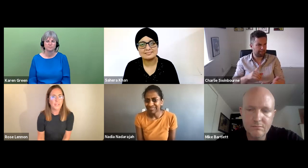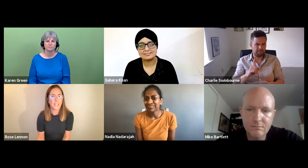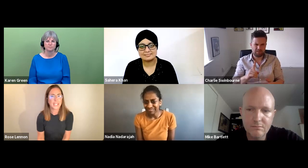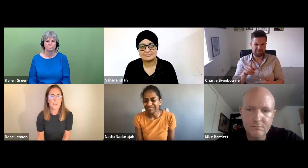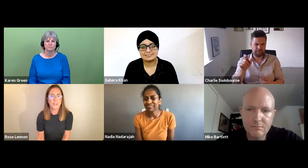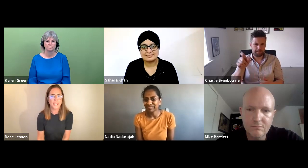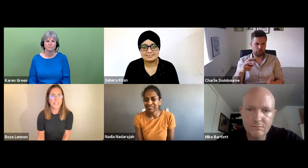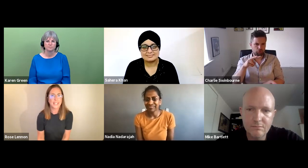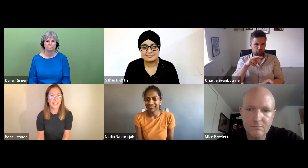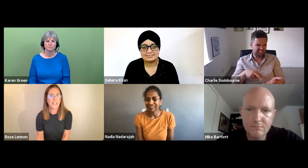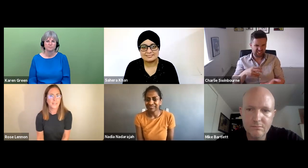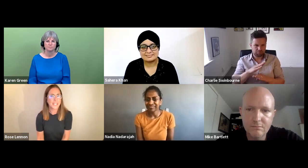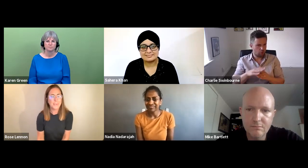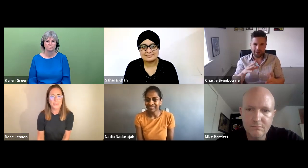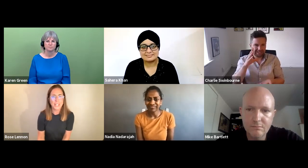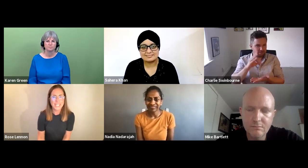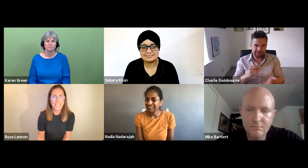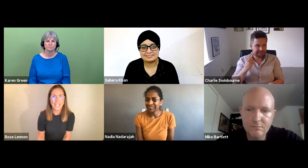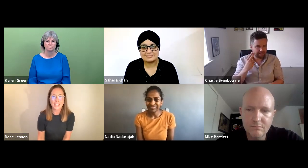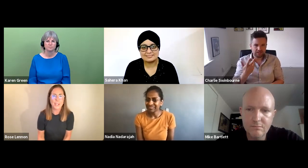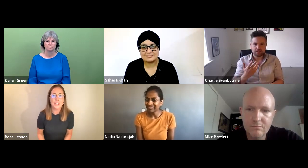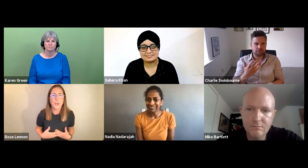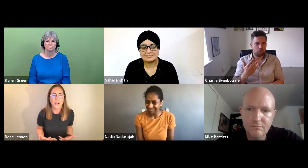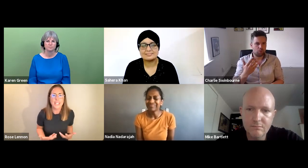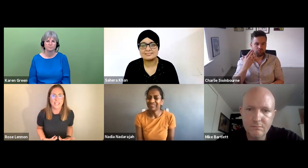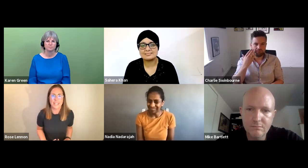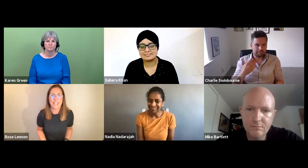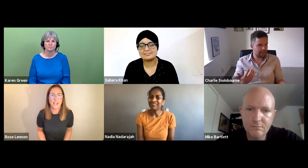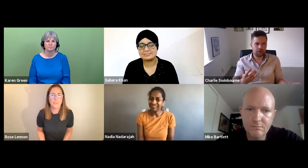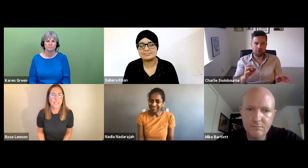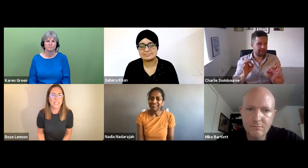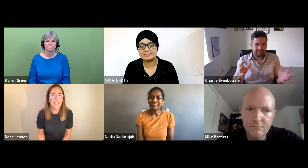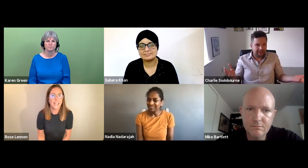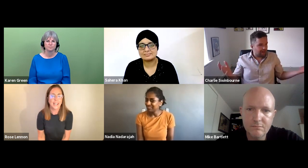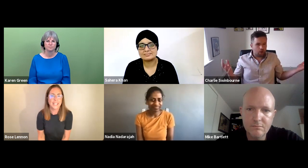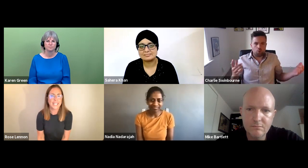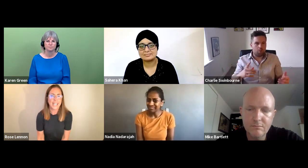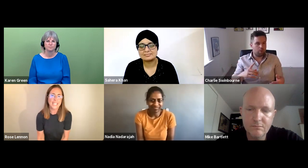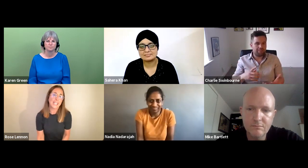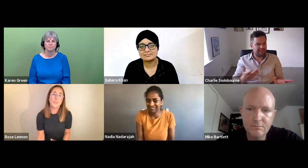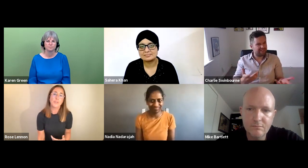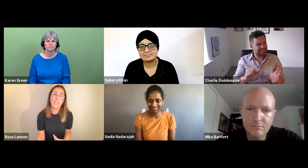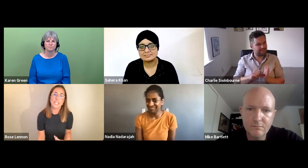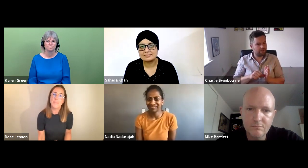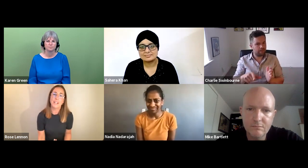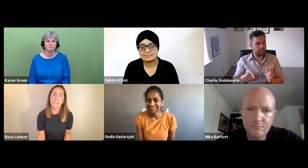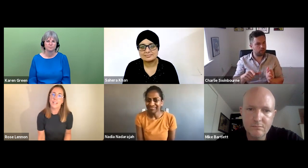deaf experience, for somebody reading it, there'll be no resonance. Nobody understands it. And I'm sure that's similar in